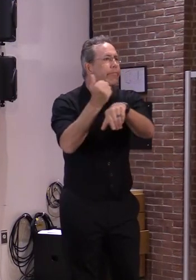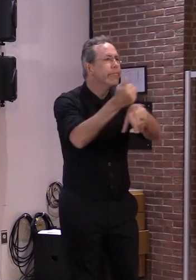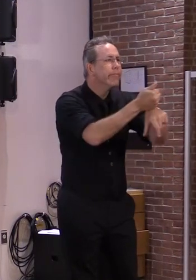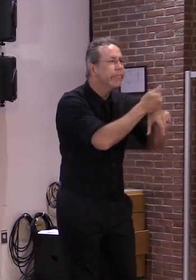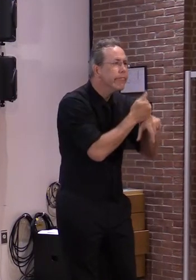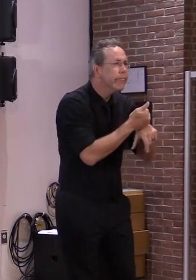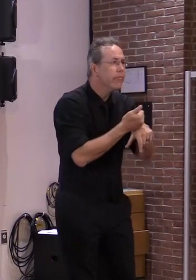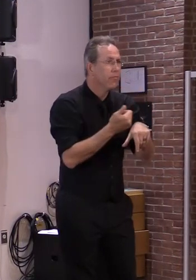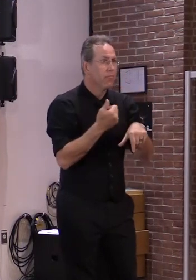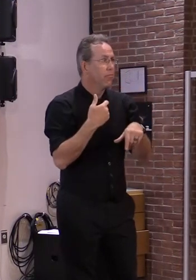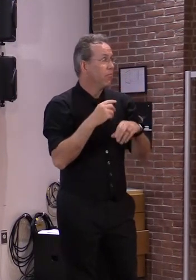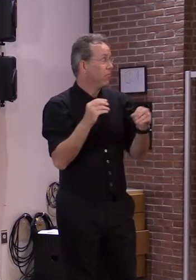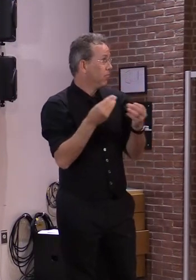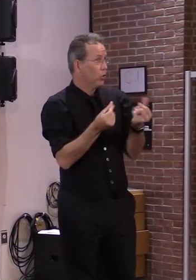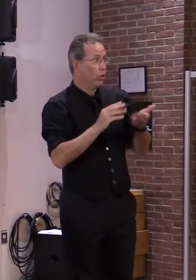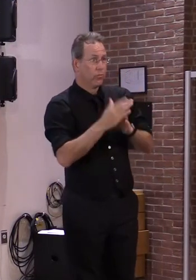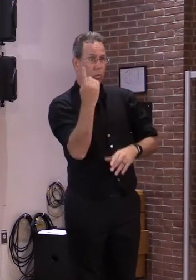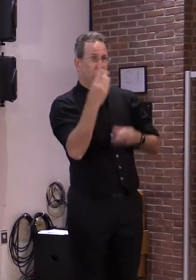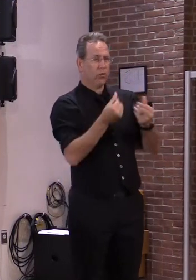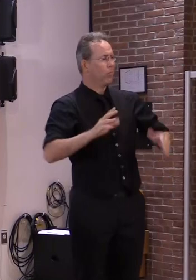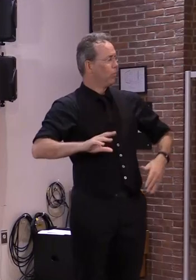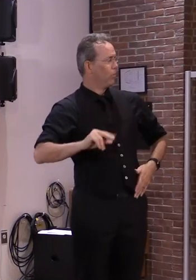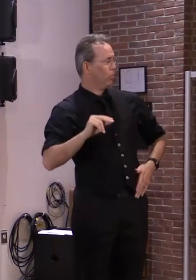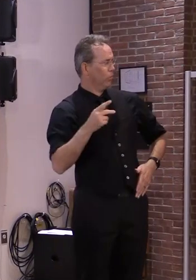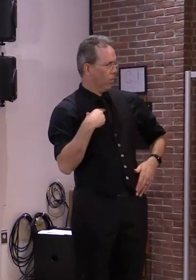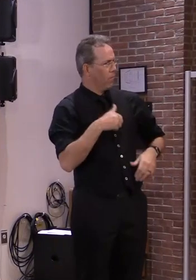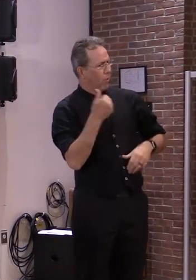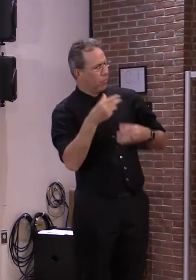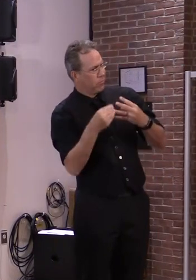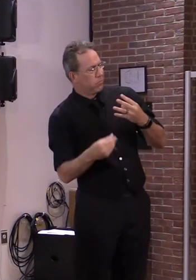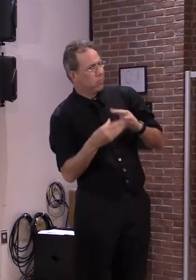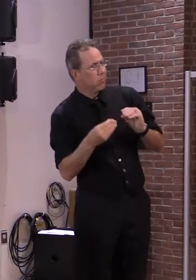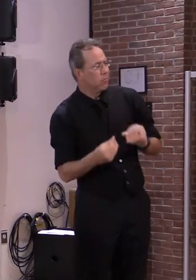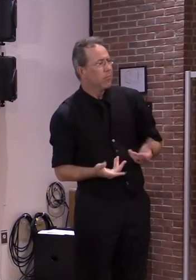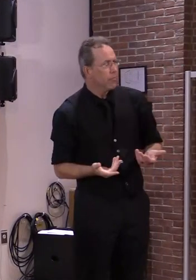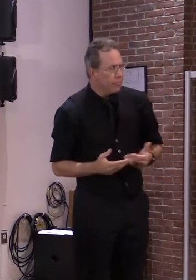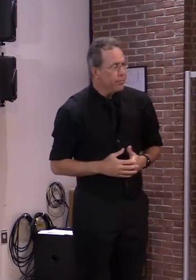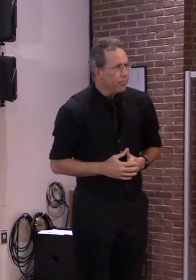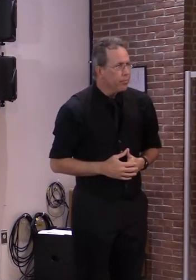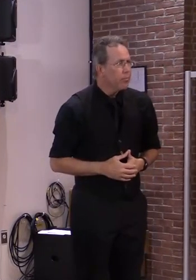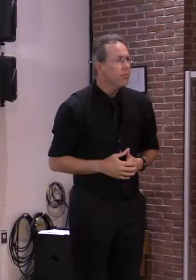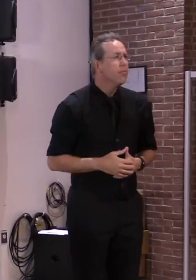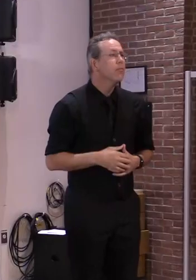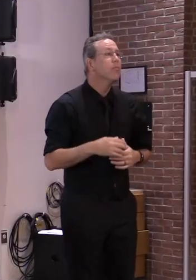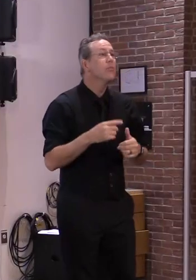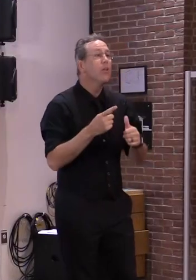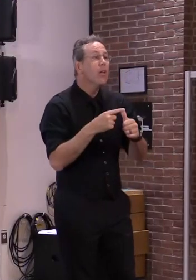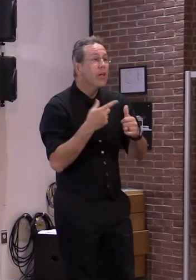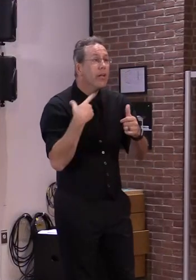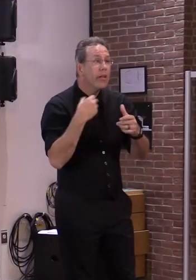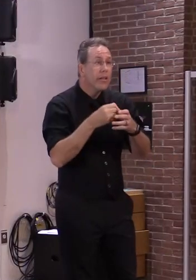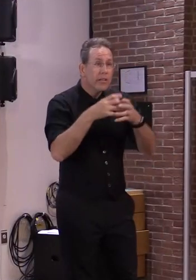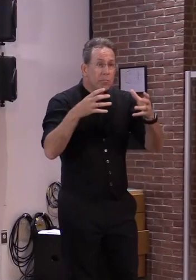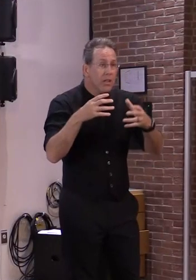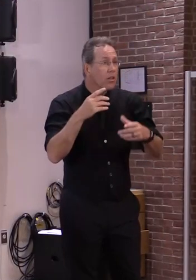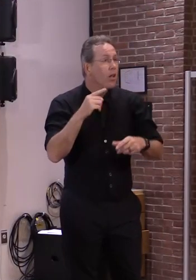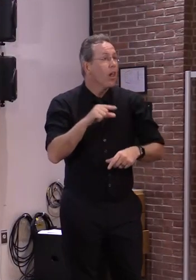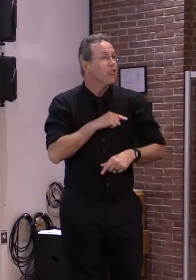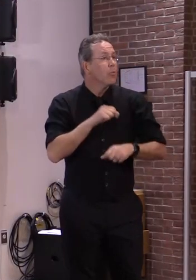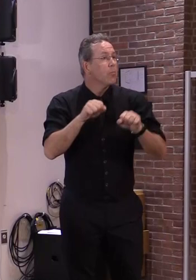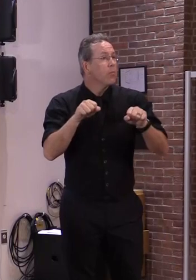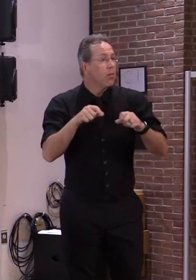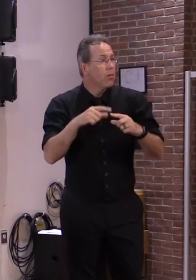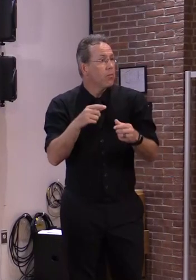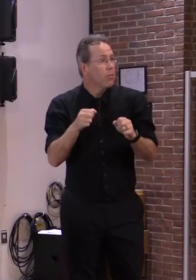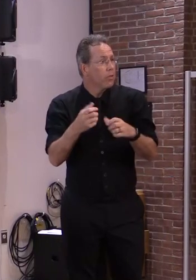is building permanent housing. We're expanding eligibility in these areas. We're